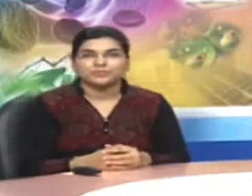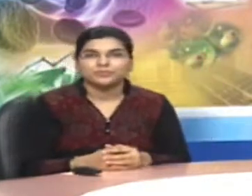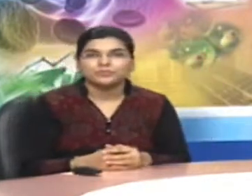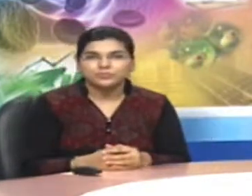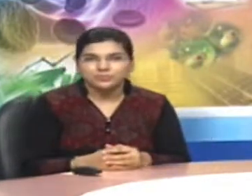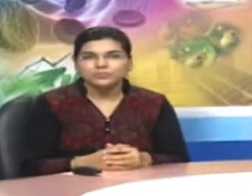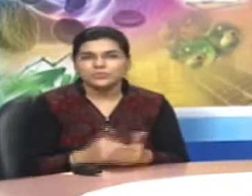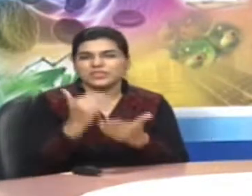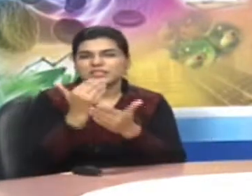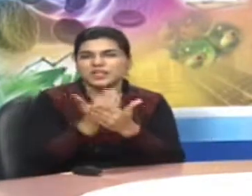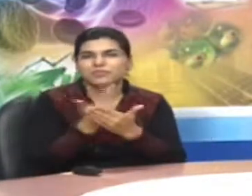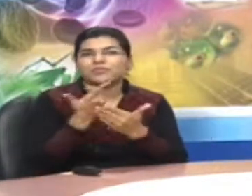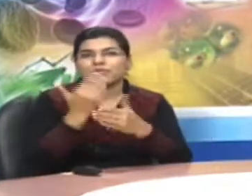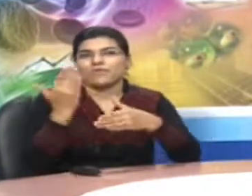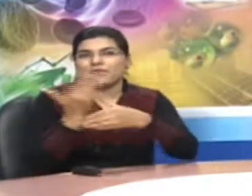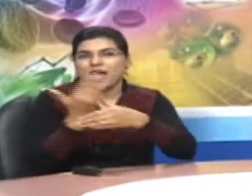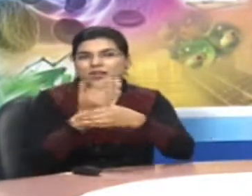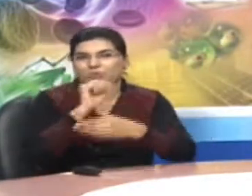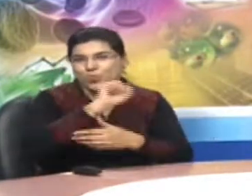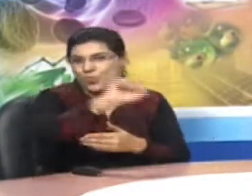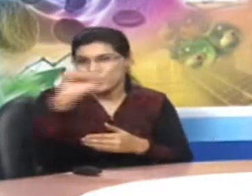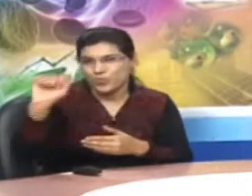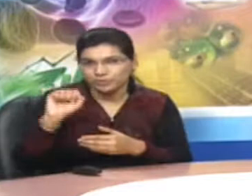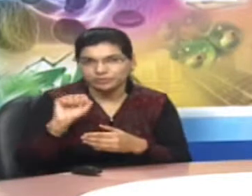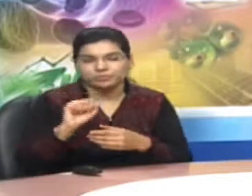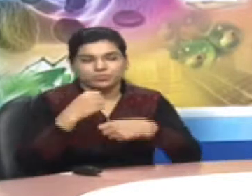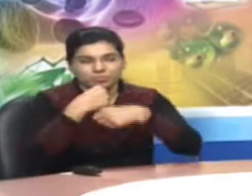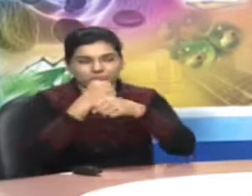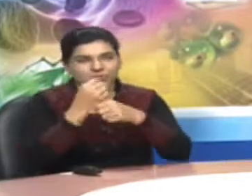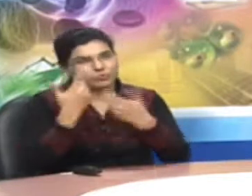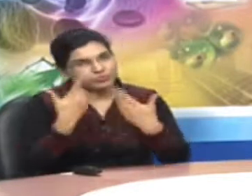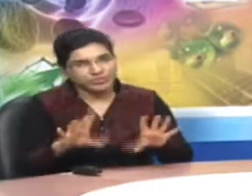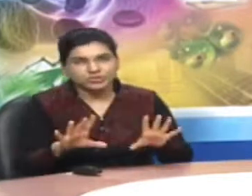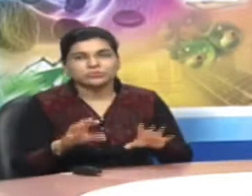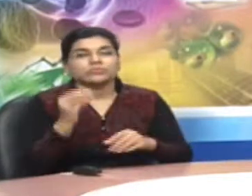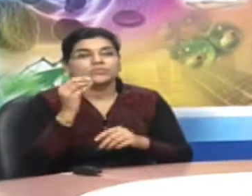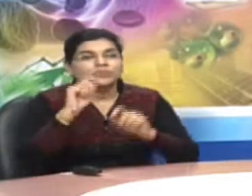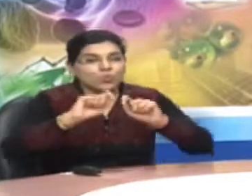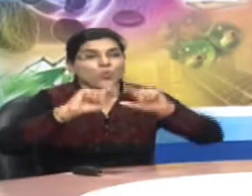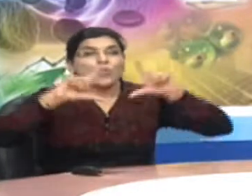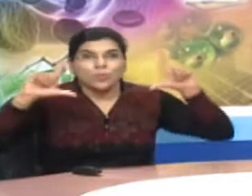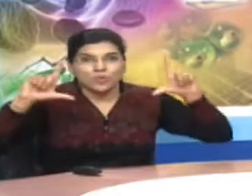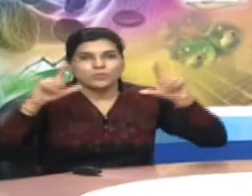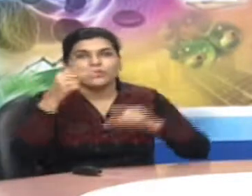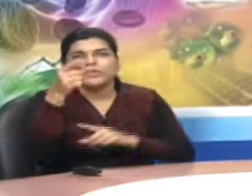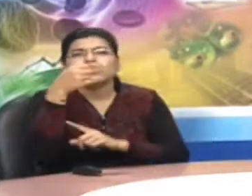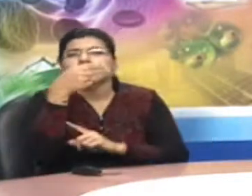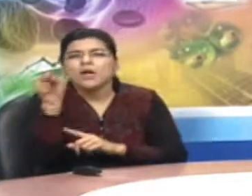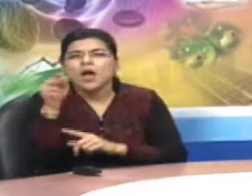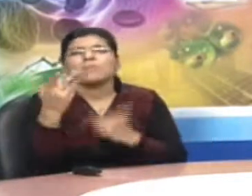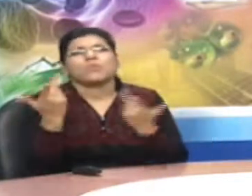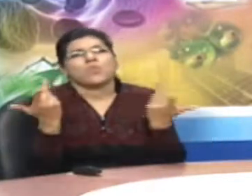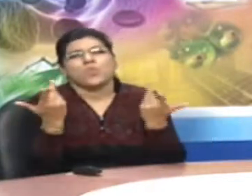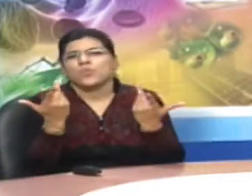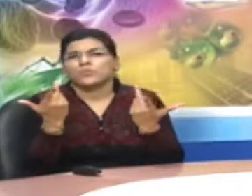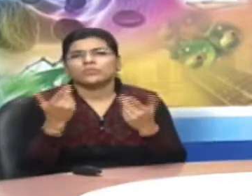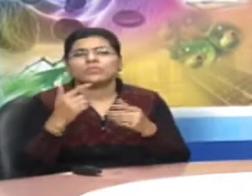have made, as you see in the given slide here, when you make your specific presentation, you